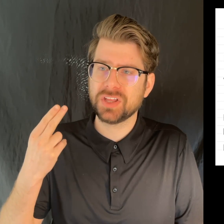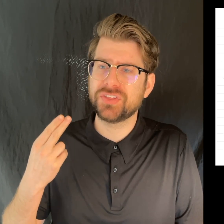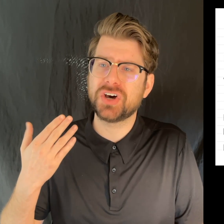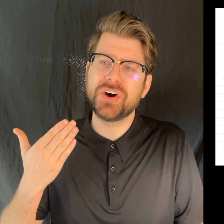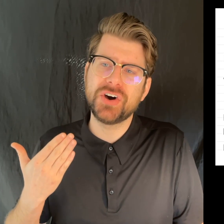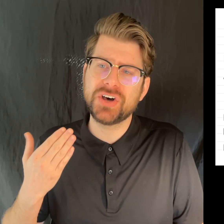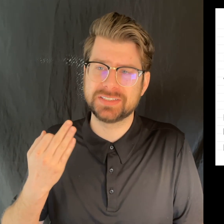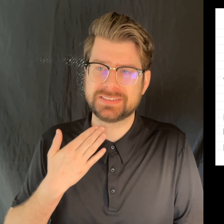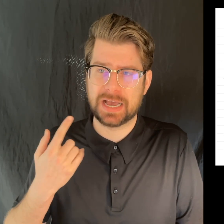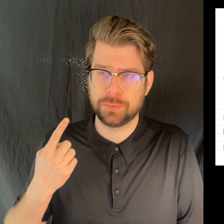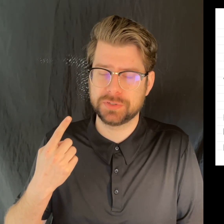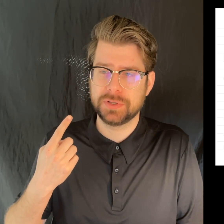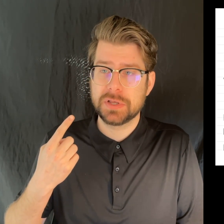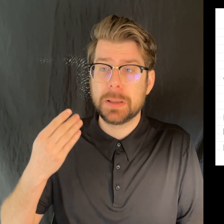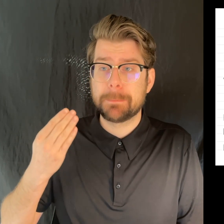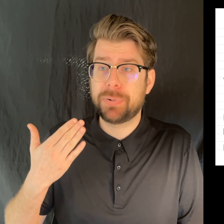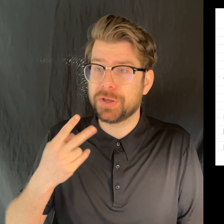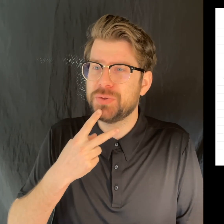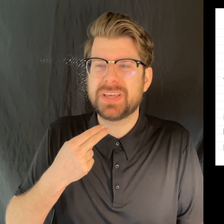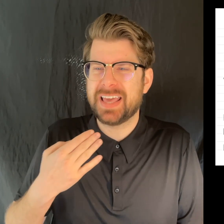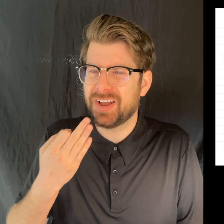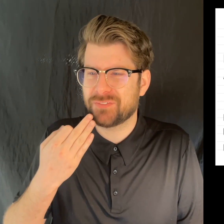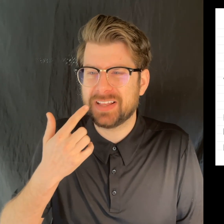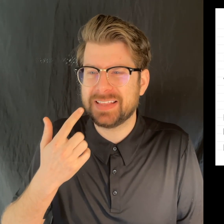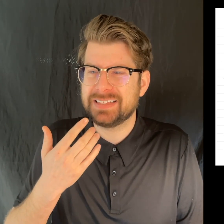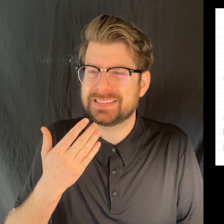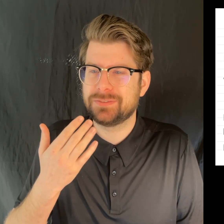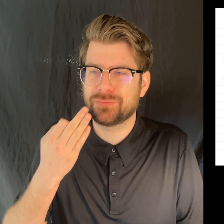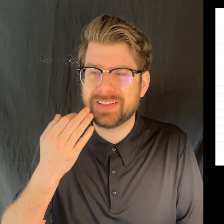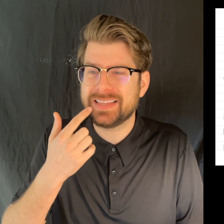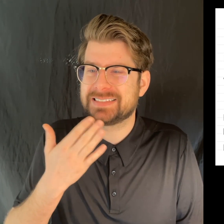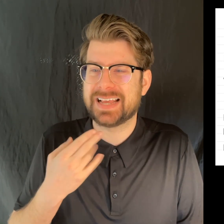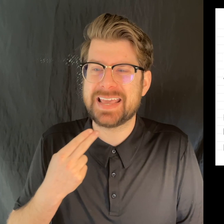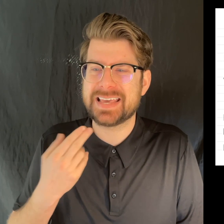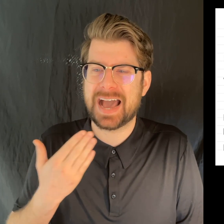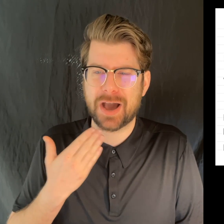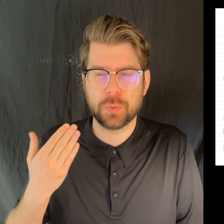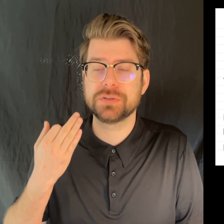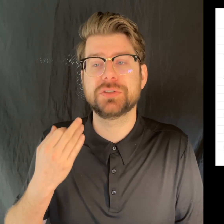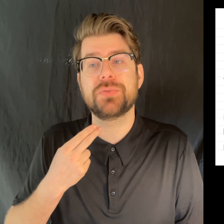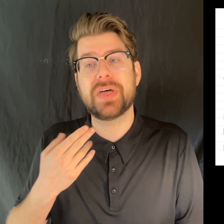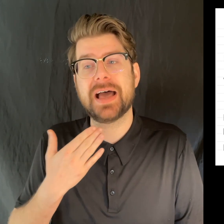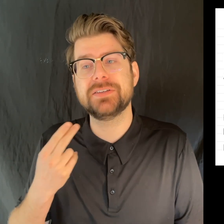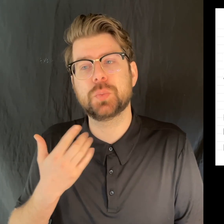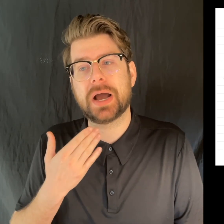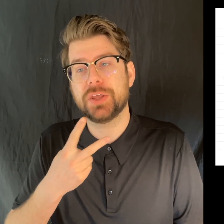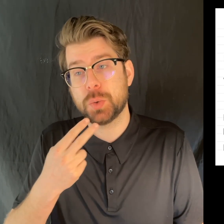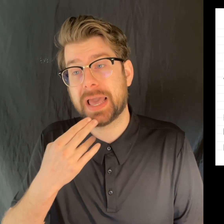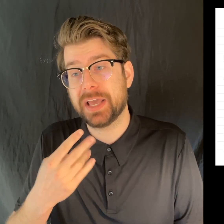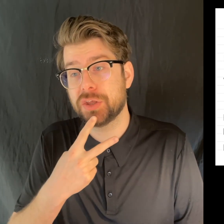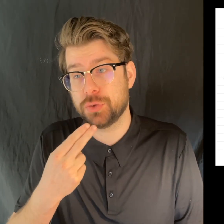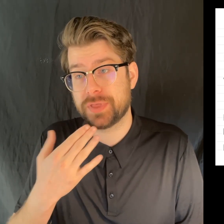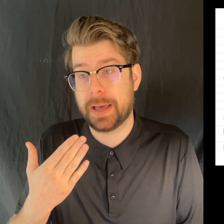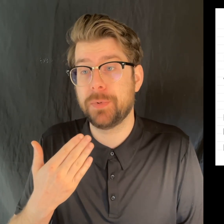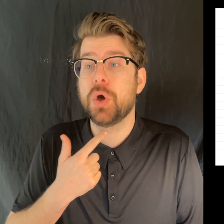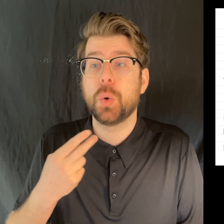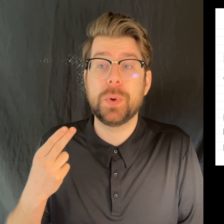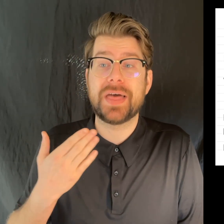the sound, but you can't really take it out. So that is why you can cue them